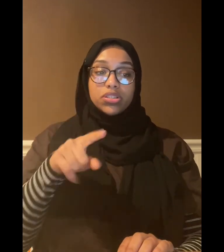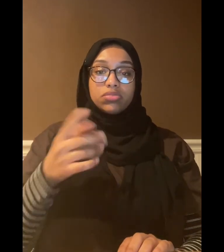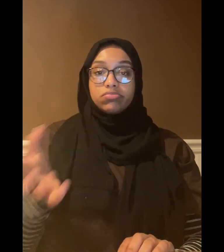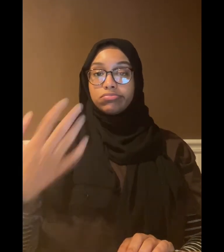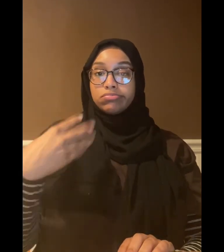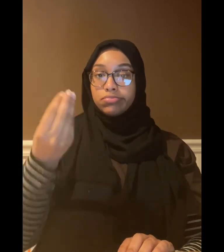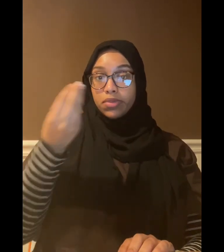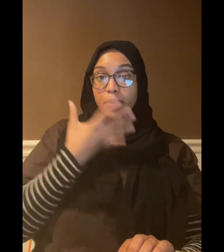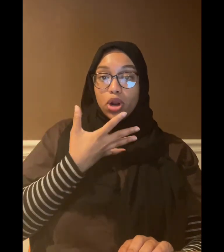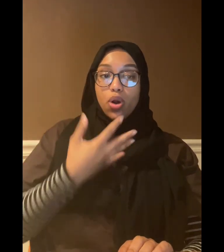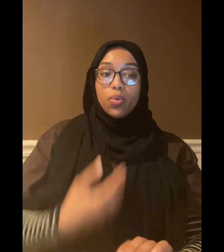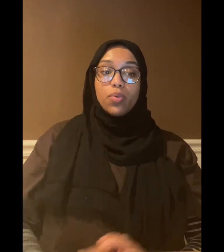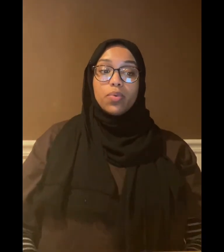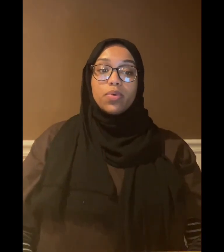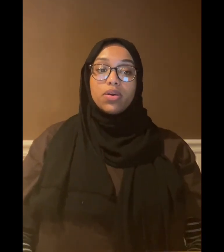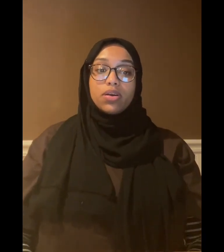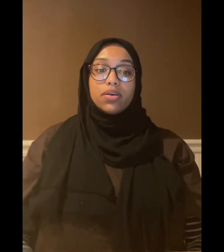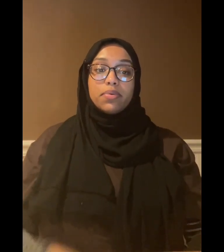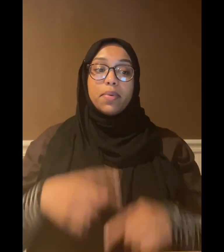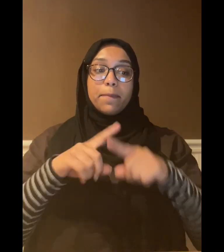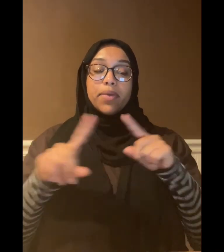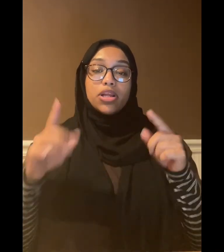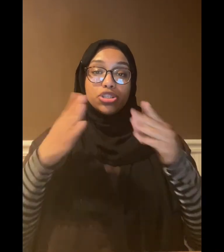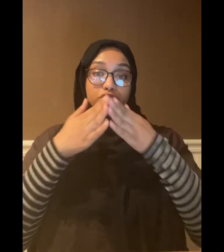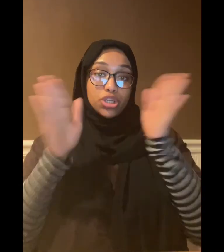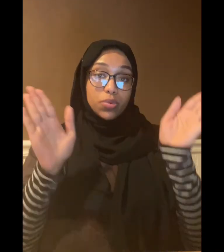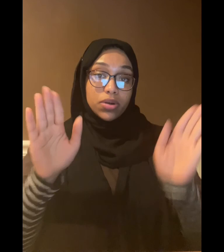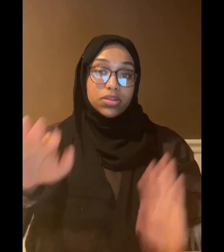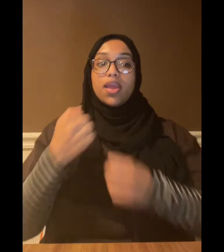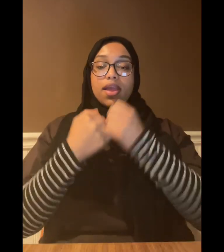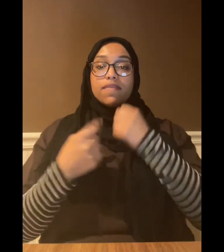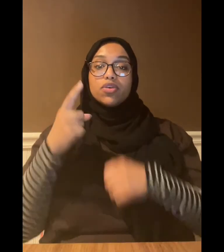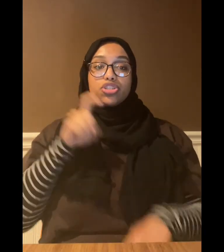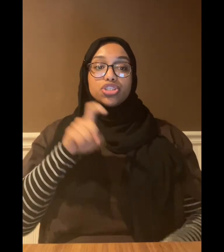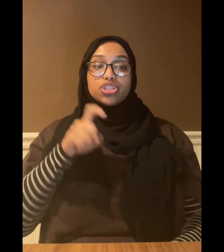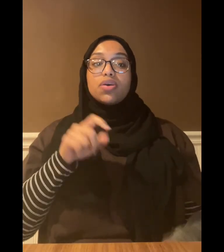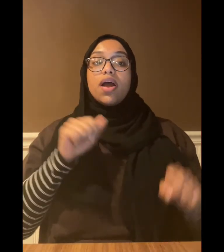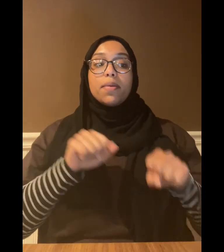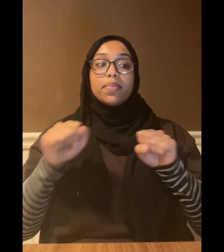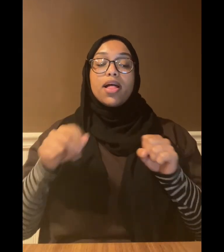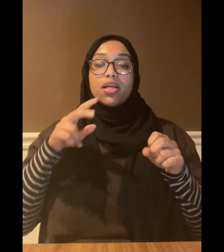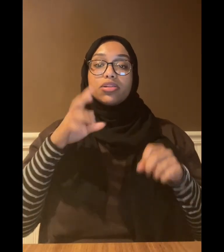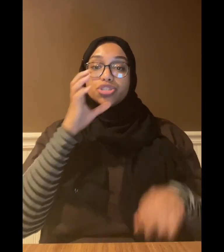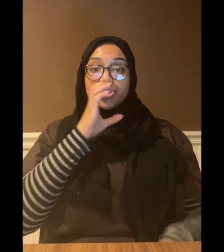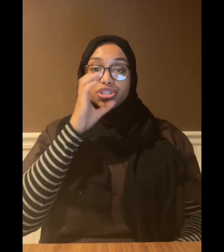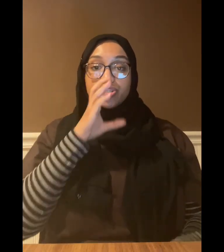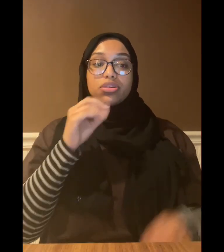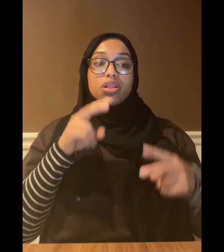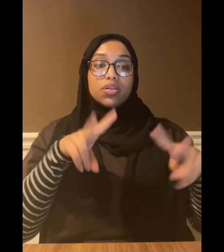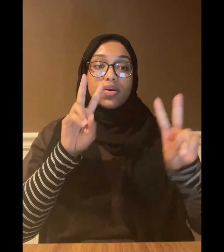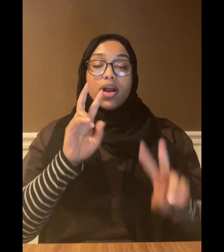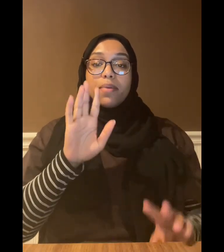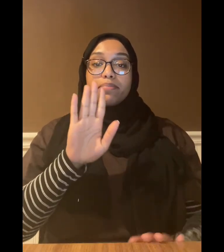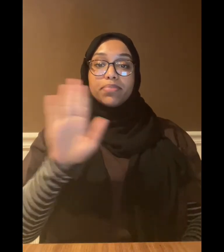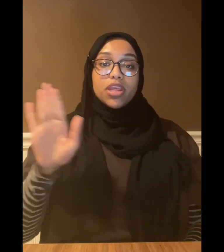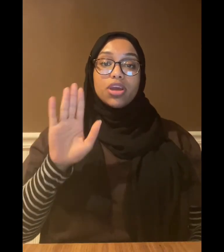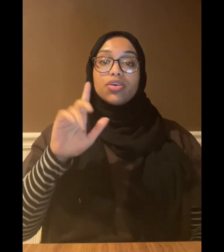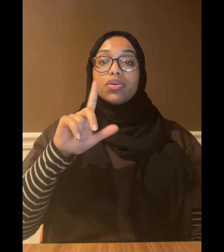I'm always open to questions of people reaching out. But with that, that is basically the gist of